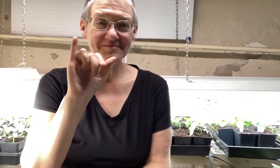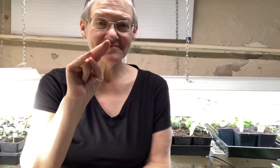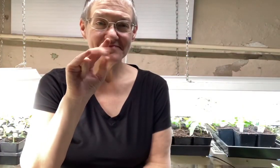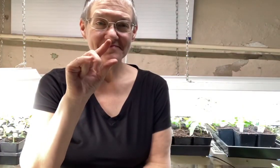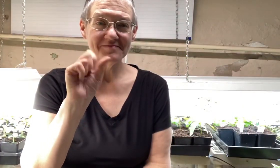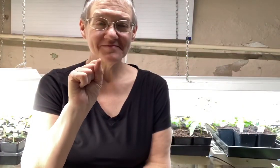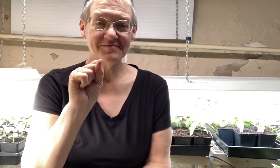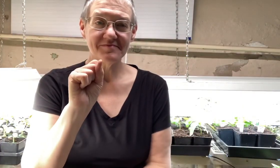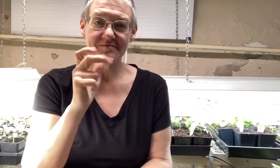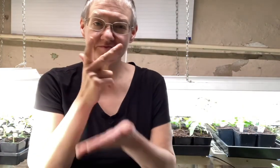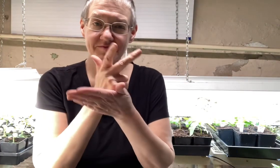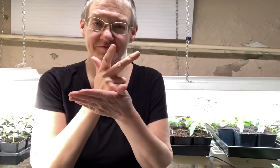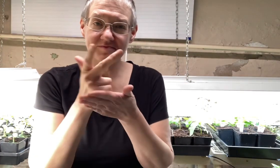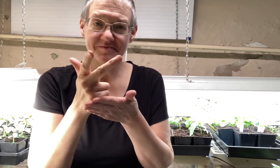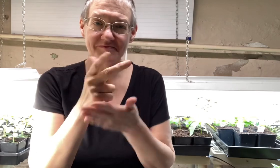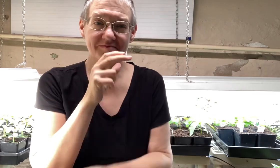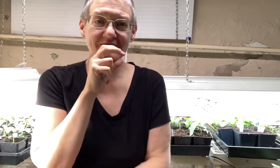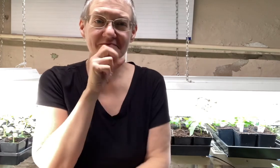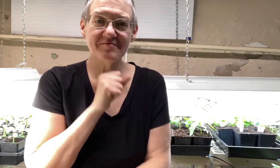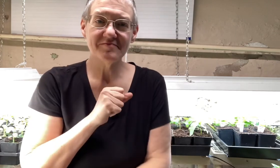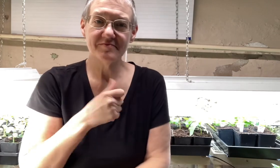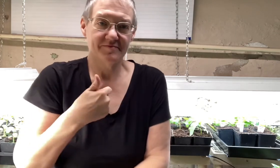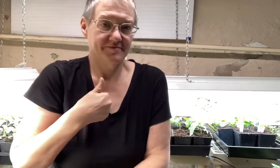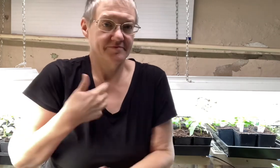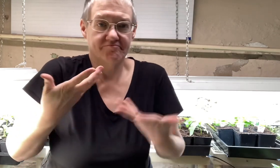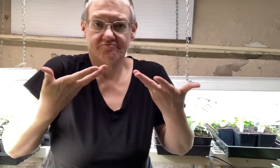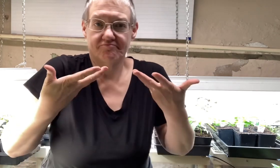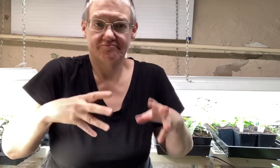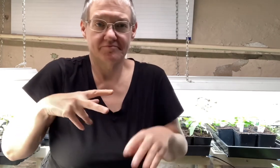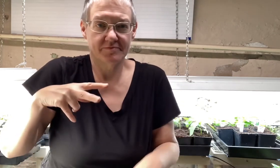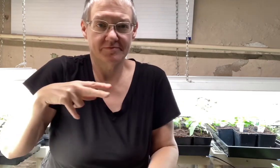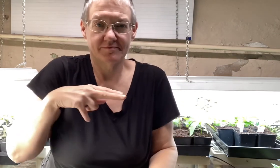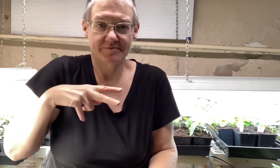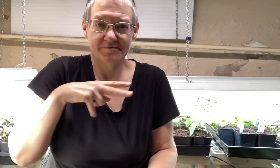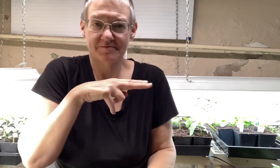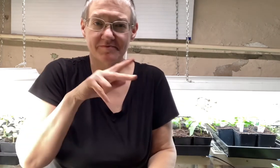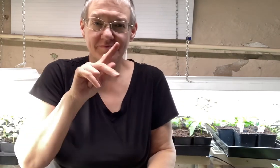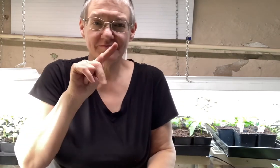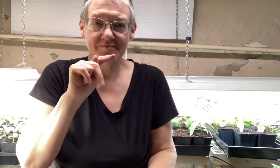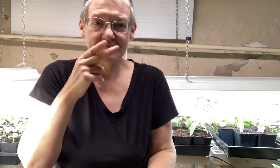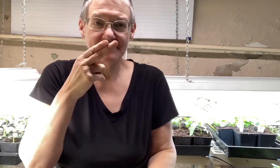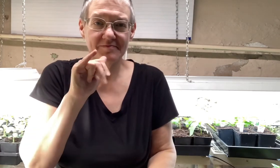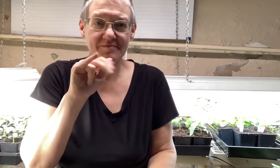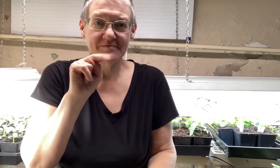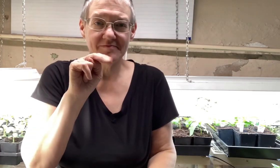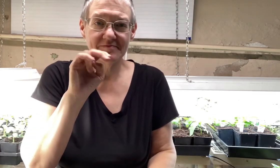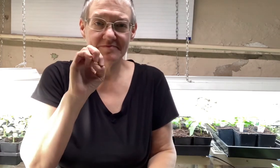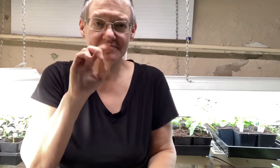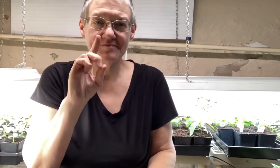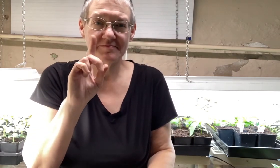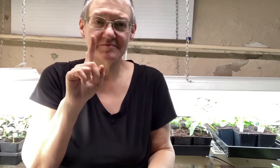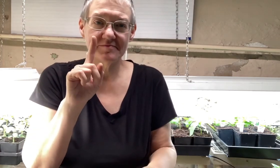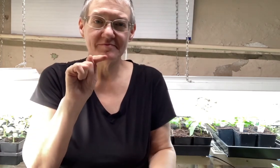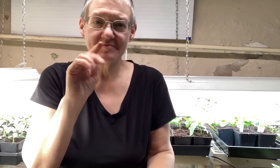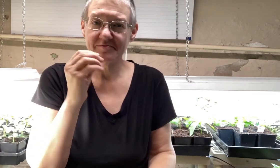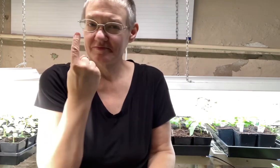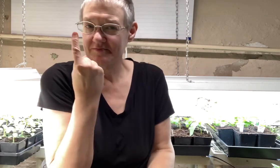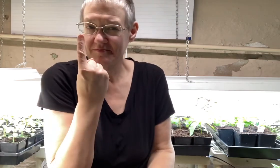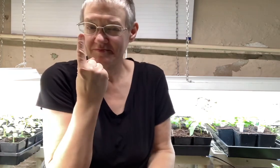So these seedlings, they're 3 weeks old, and I've already thinned them. I just